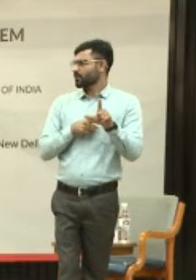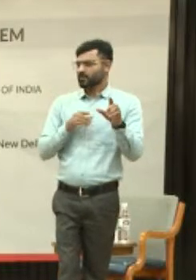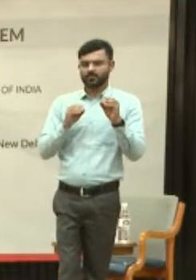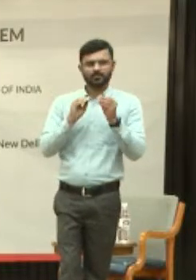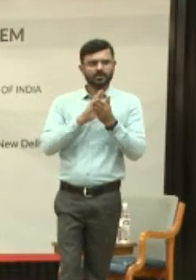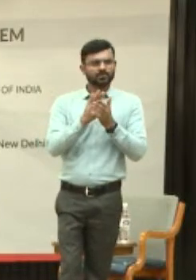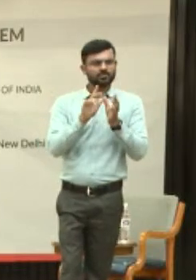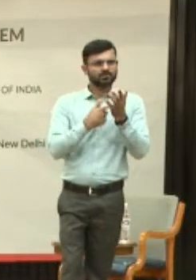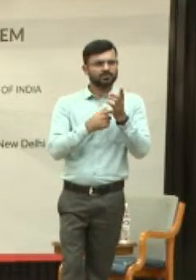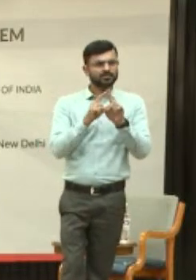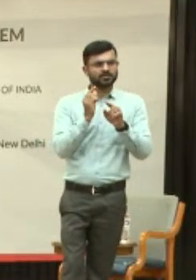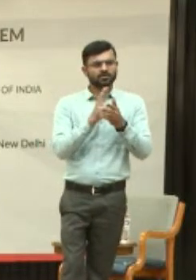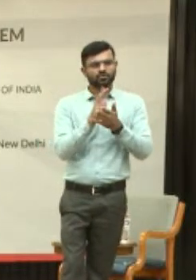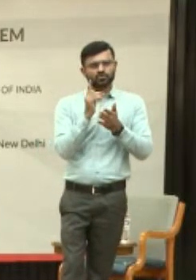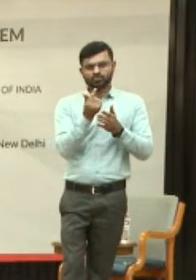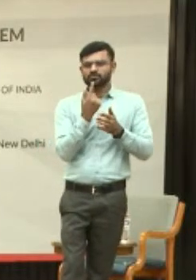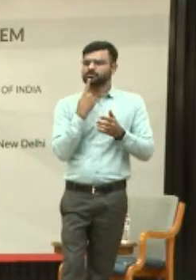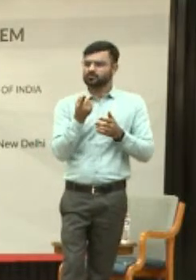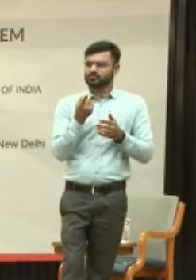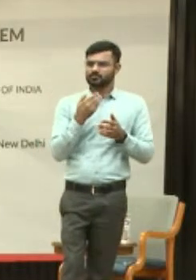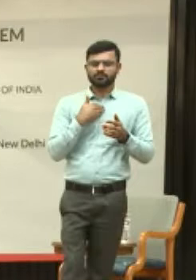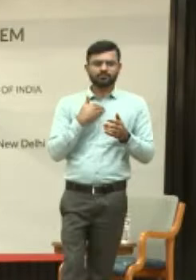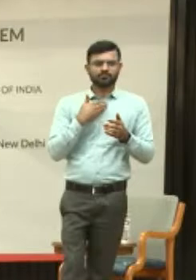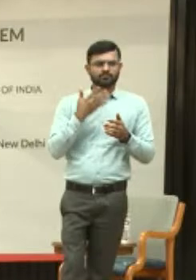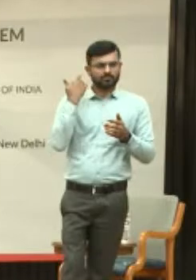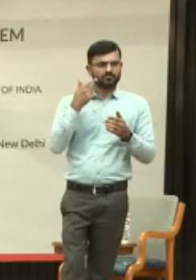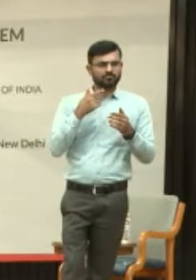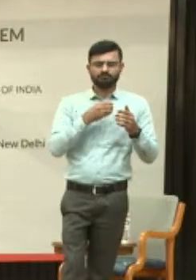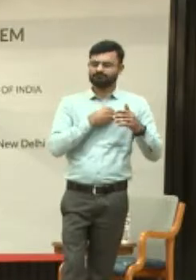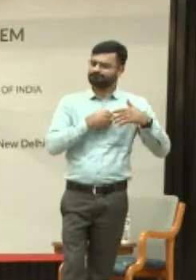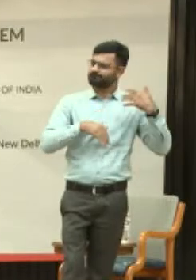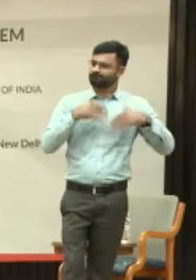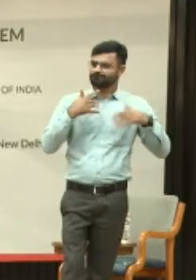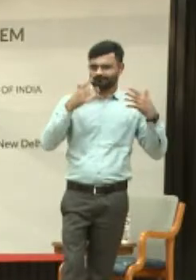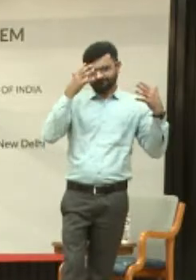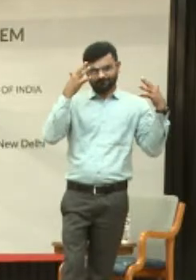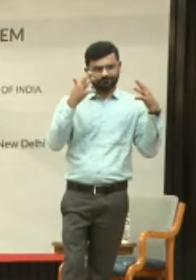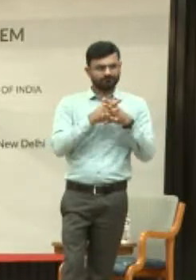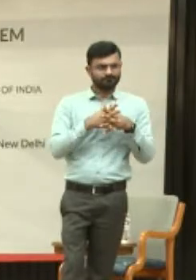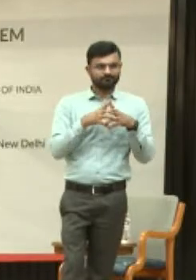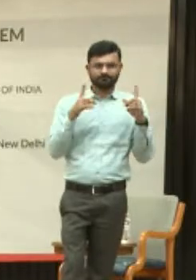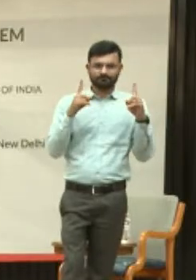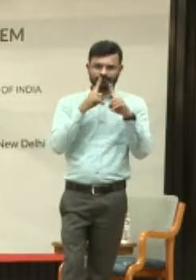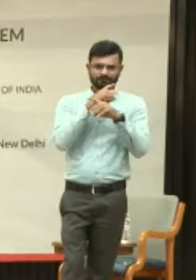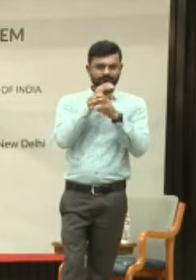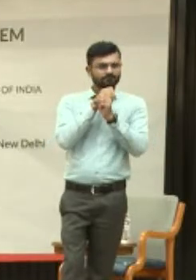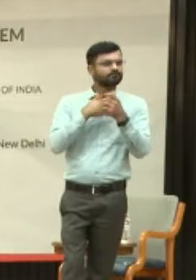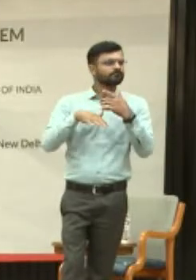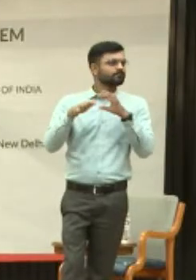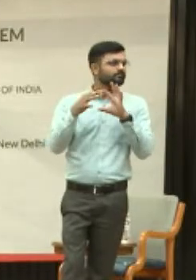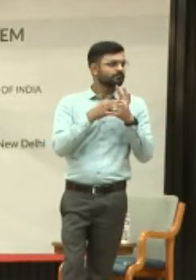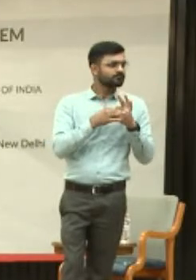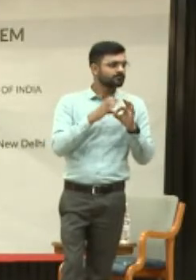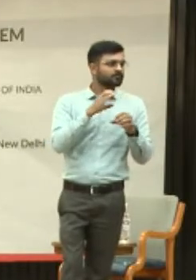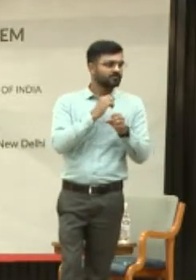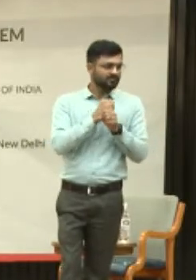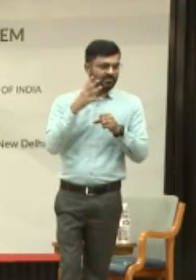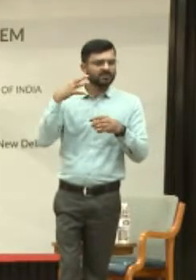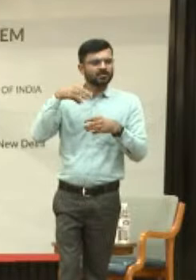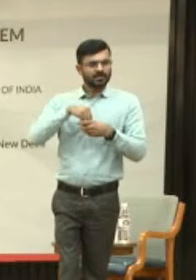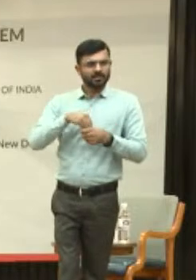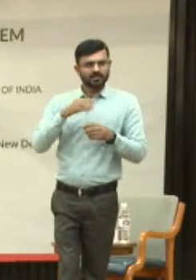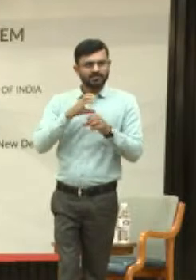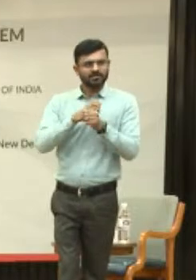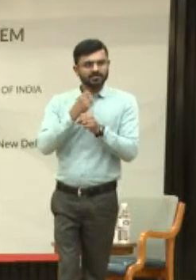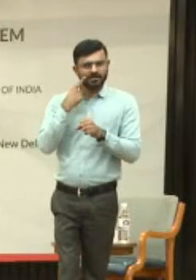Correct. You should just clarify. I might still get into trouble because I dare not contradict a former CJI. But